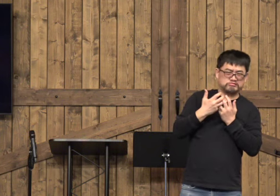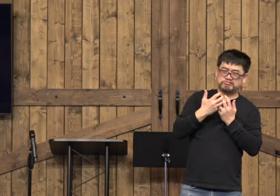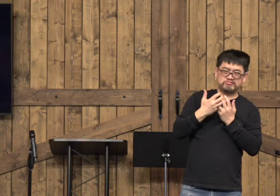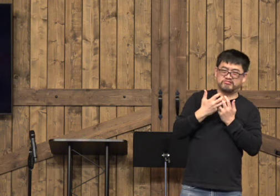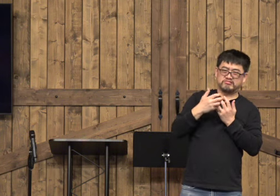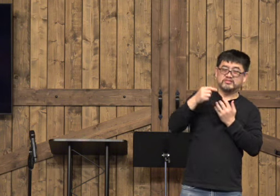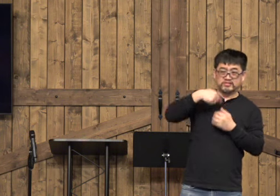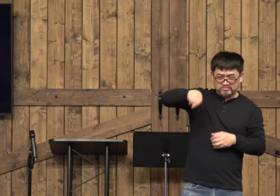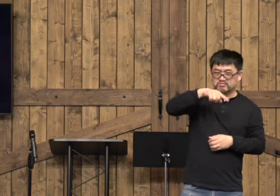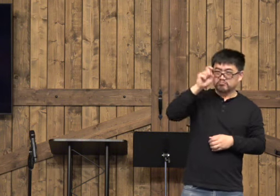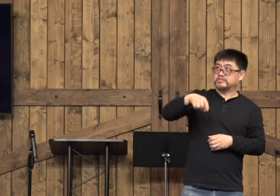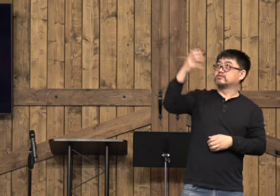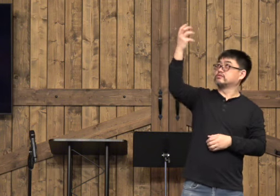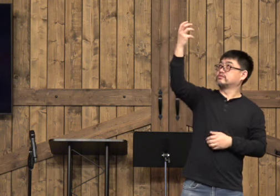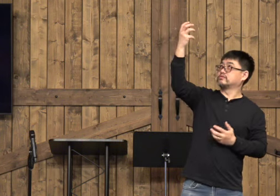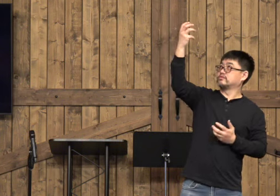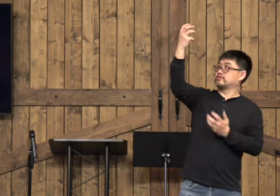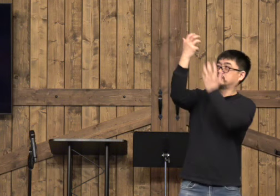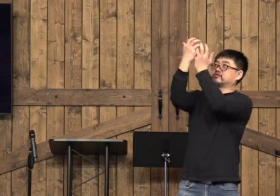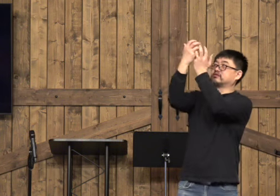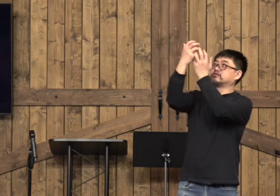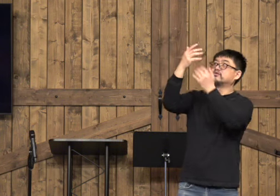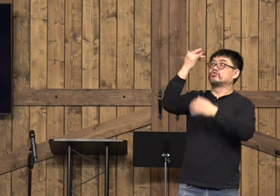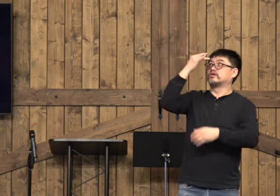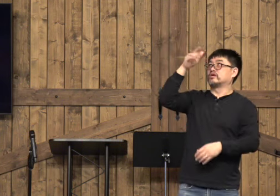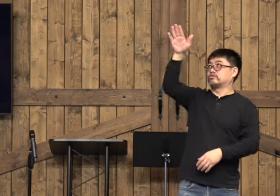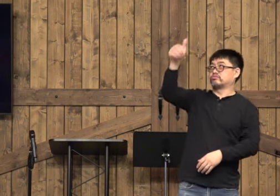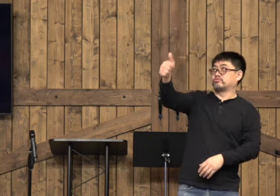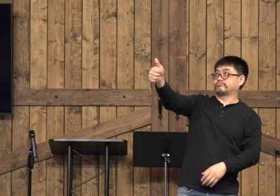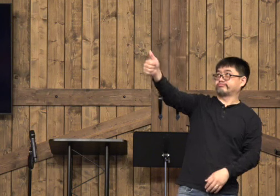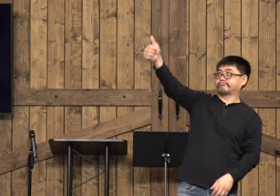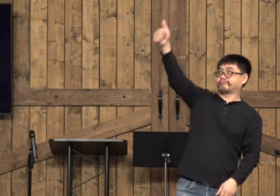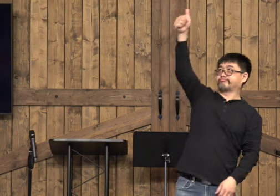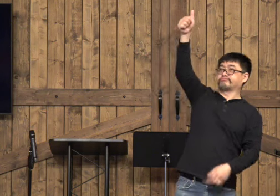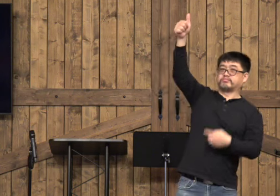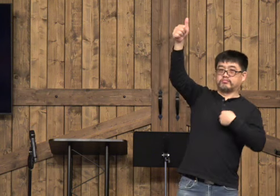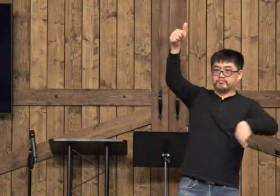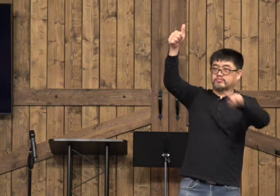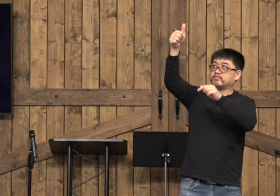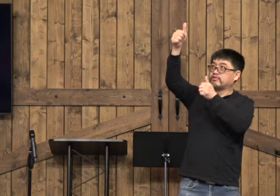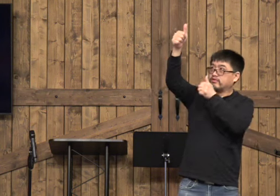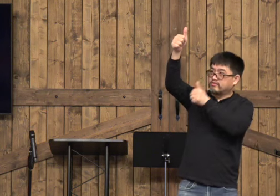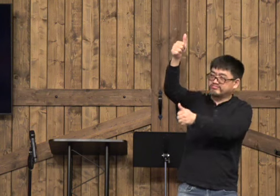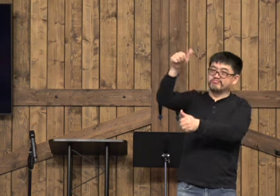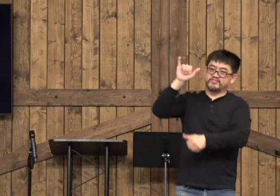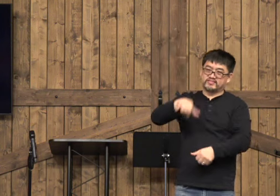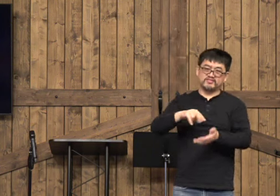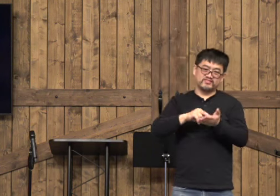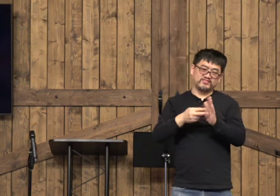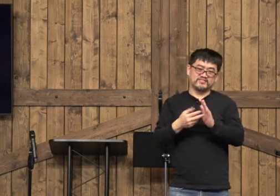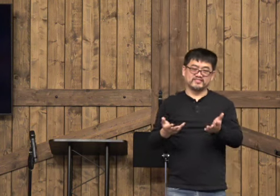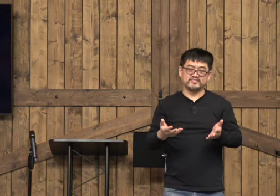we shouldn't ask God to come into us we need to be Him He's the one that we need to be like